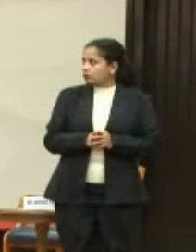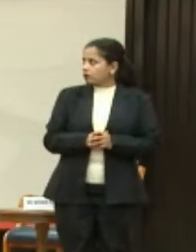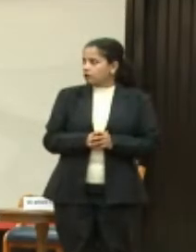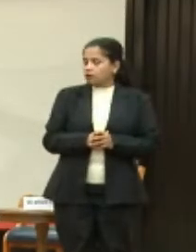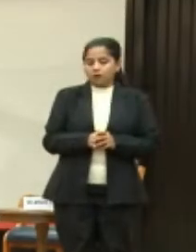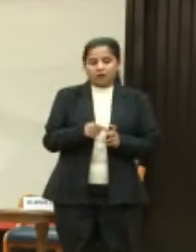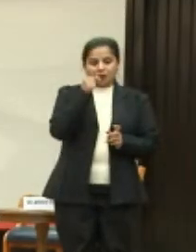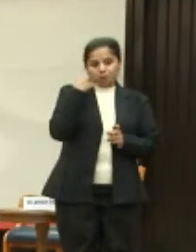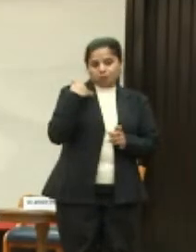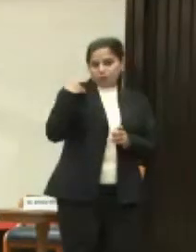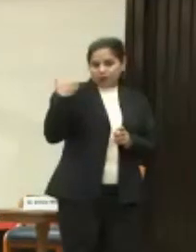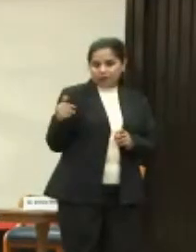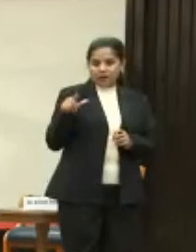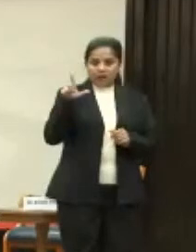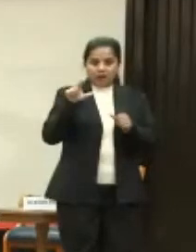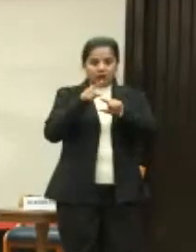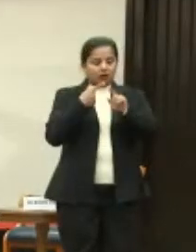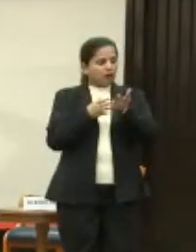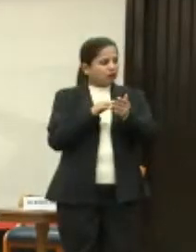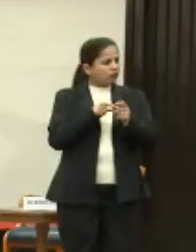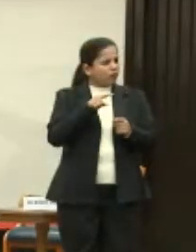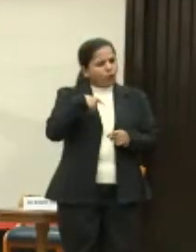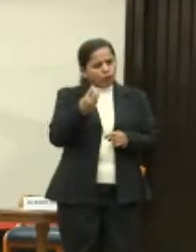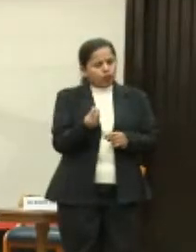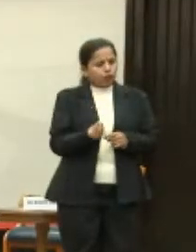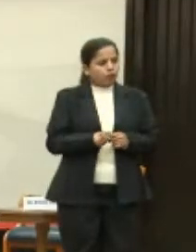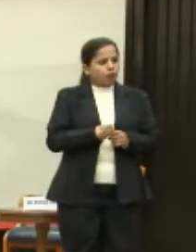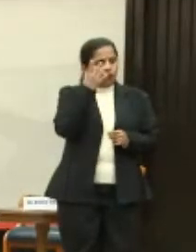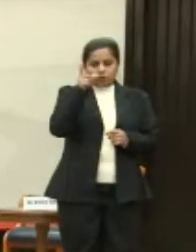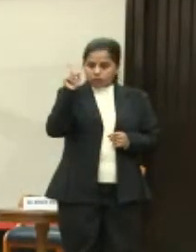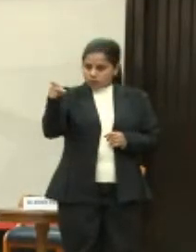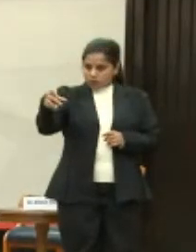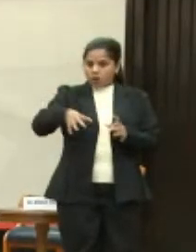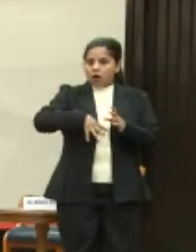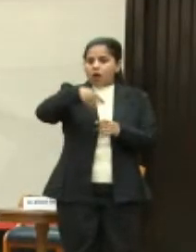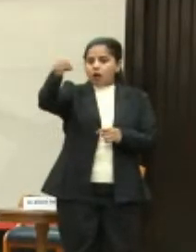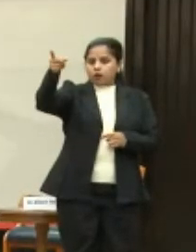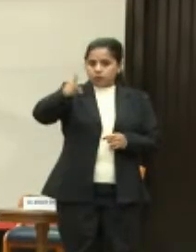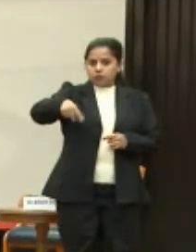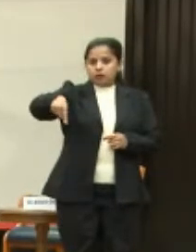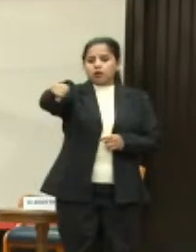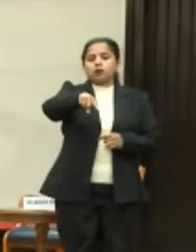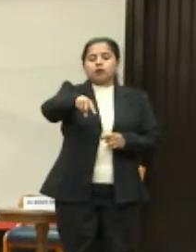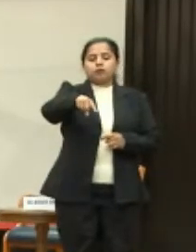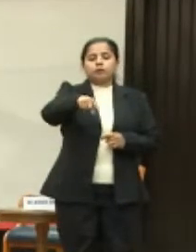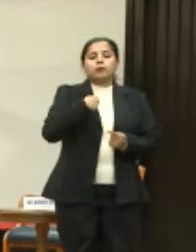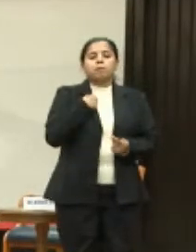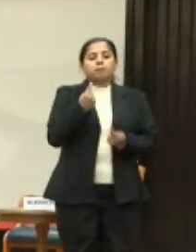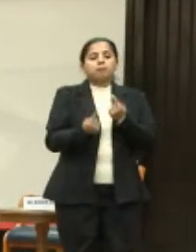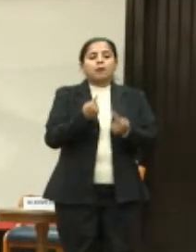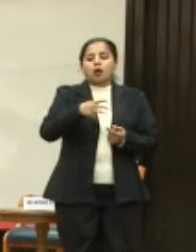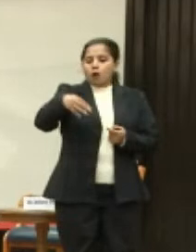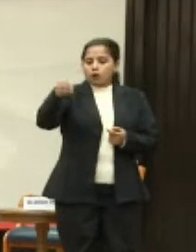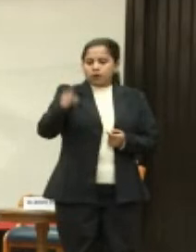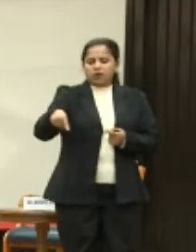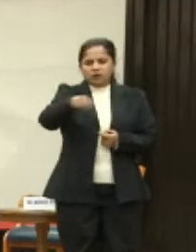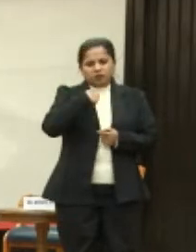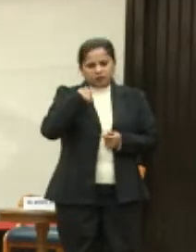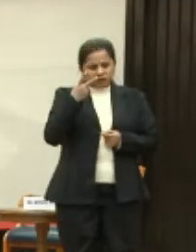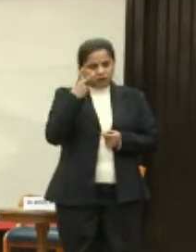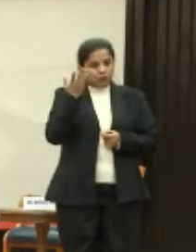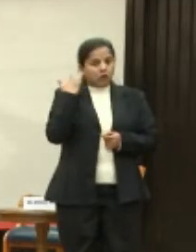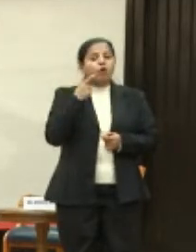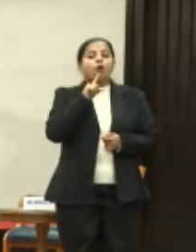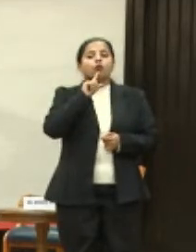Lakshmana, every morning you must go out into the courtyard, because I've passed an